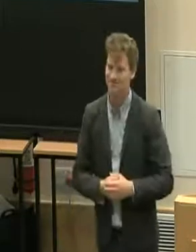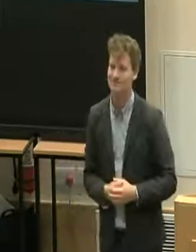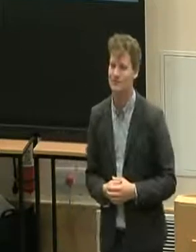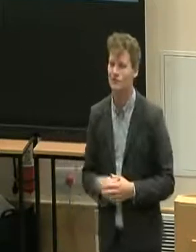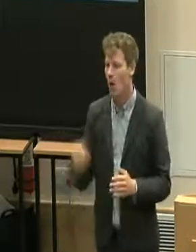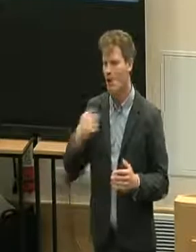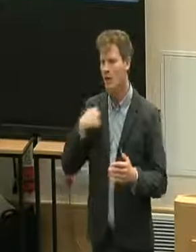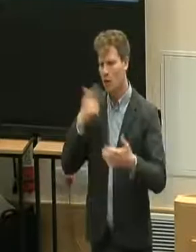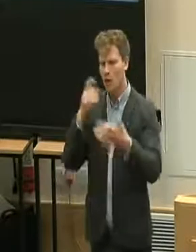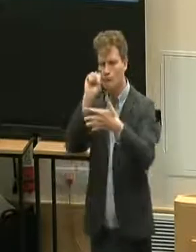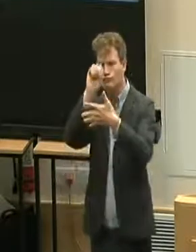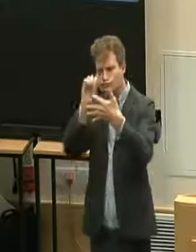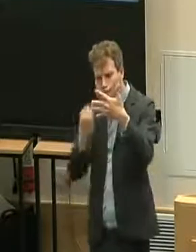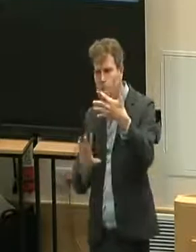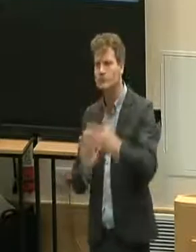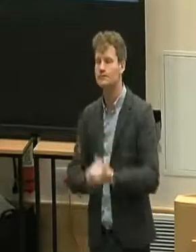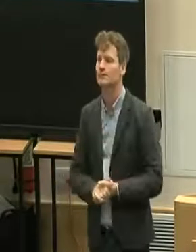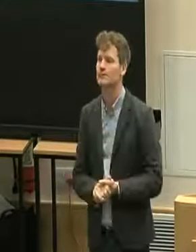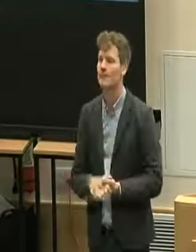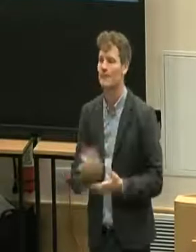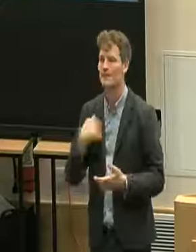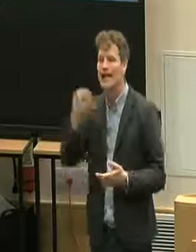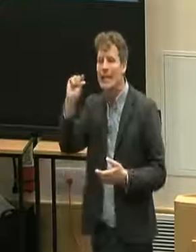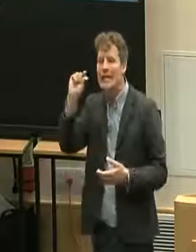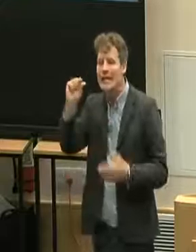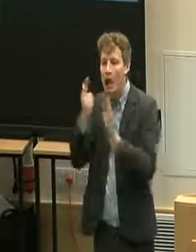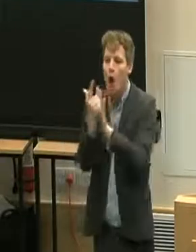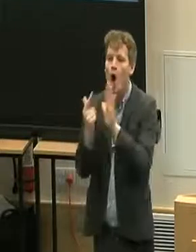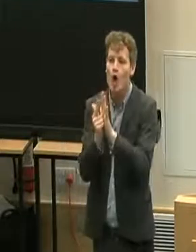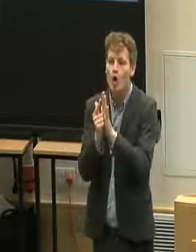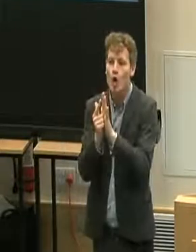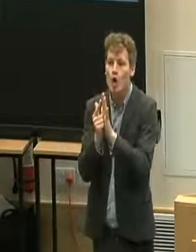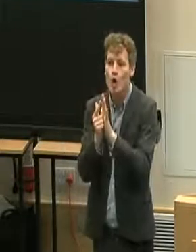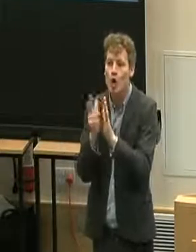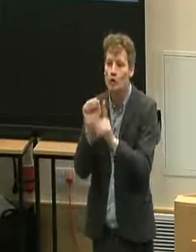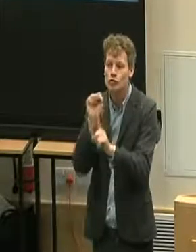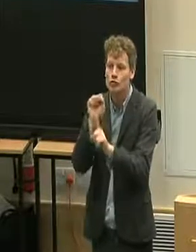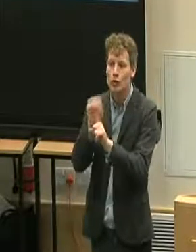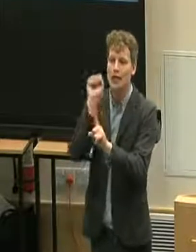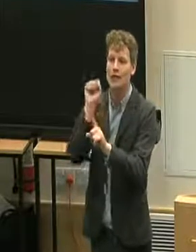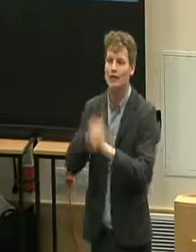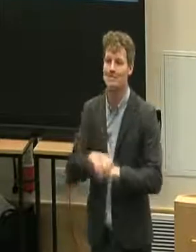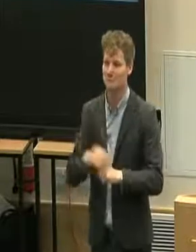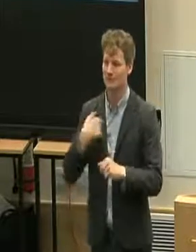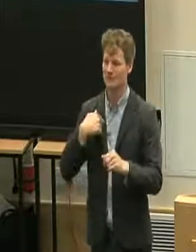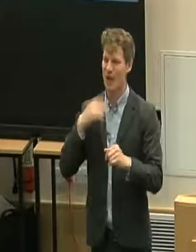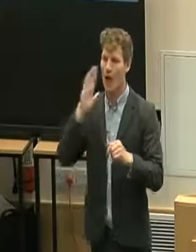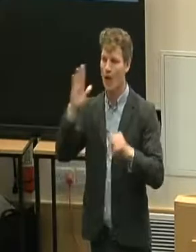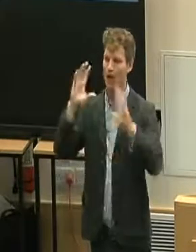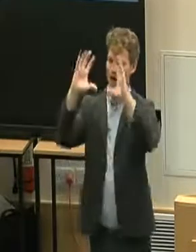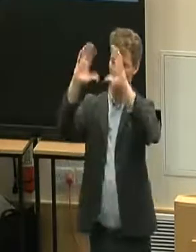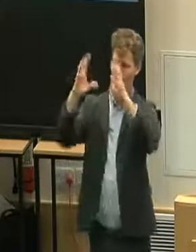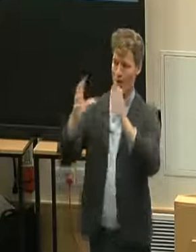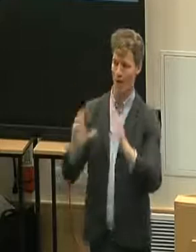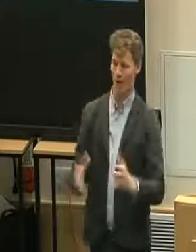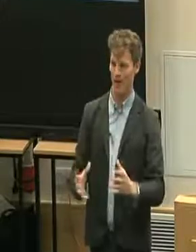I want to do a little trick, a little lawyer's trick, and I want to clump them in interesting ways because I think they're clumpable. I